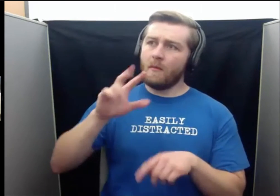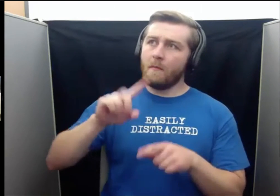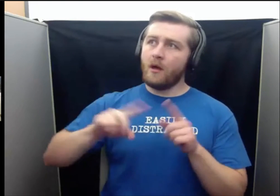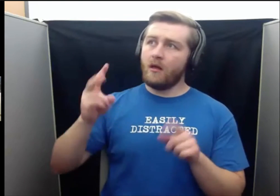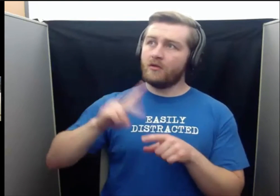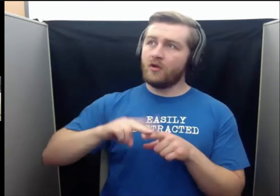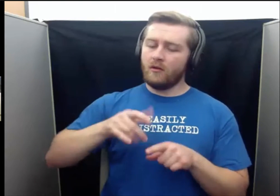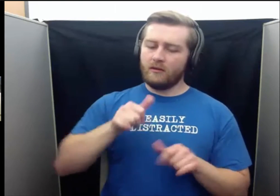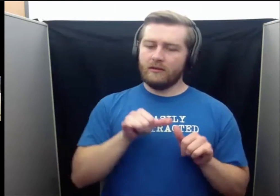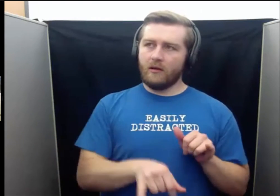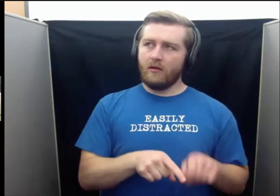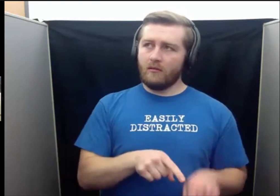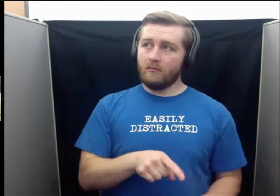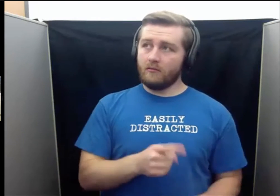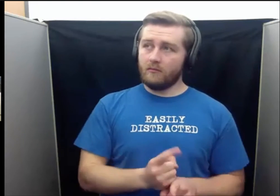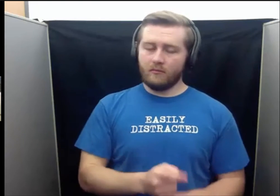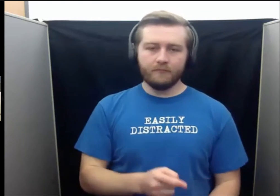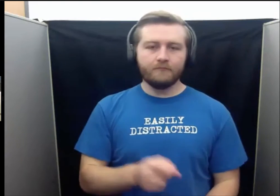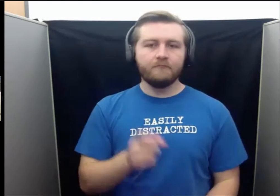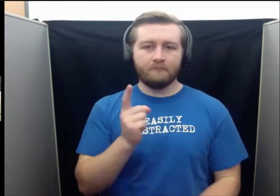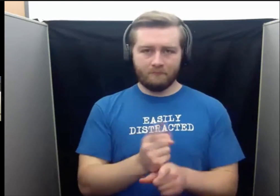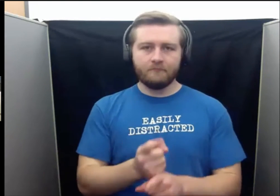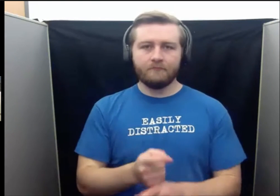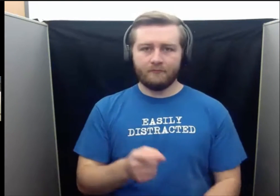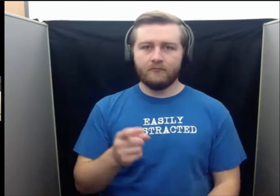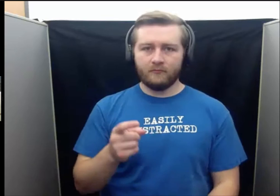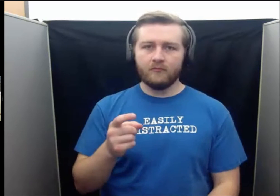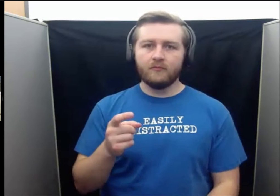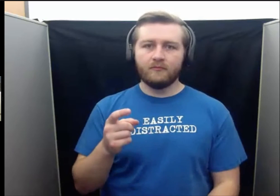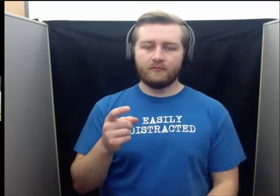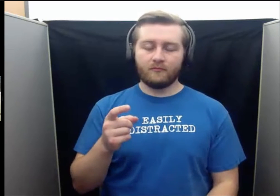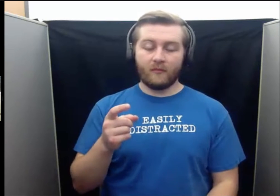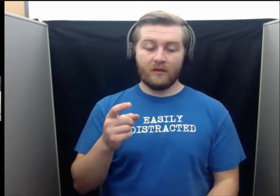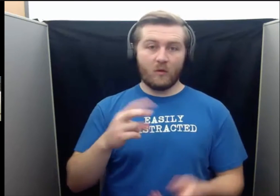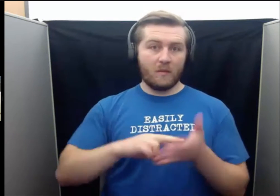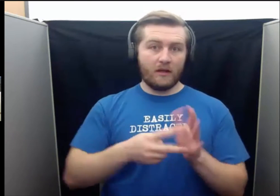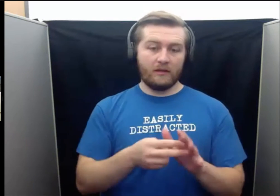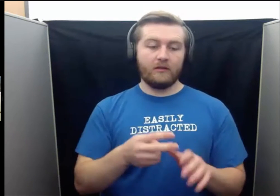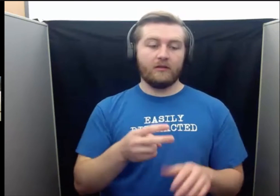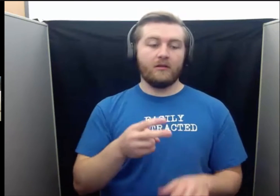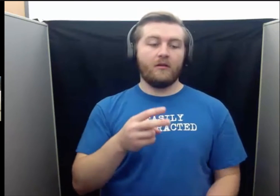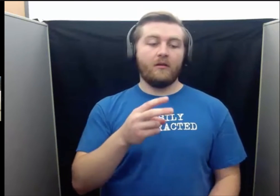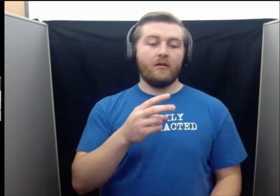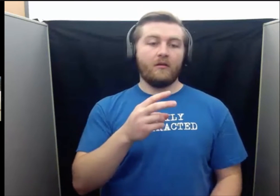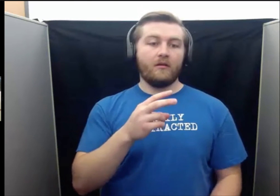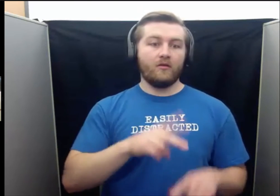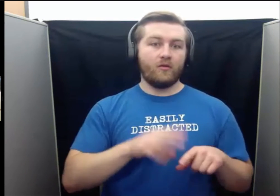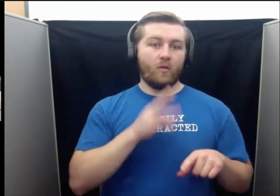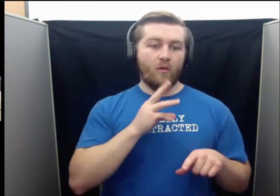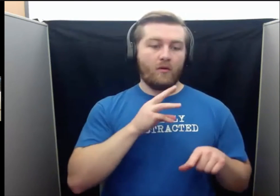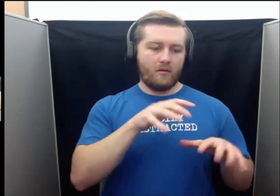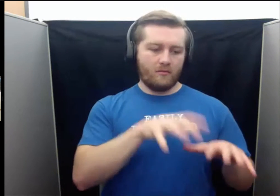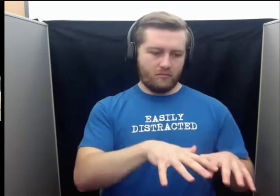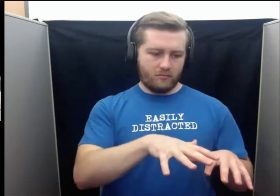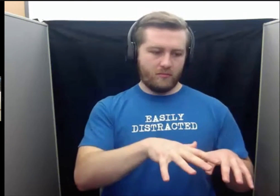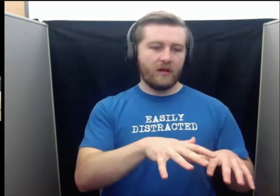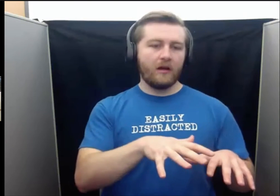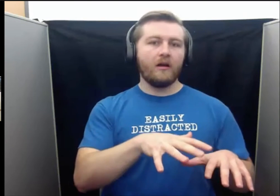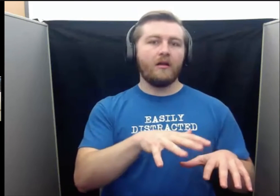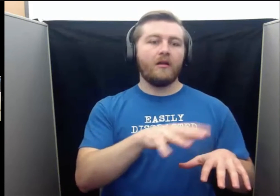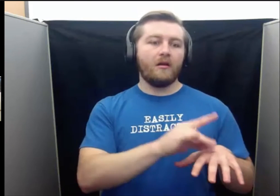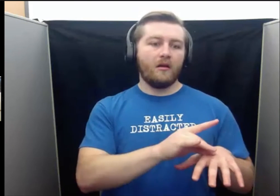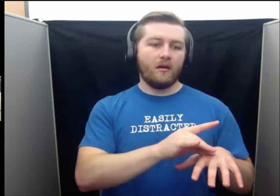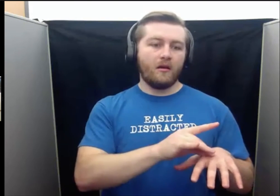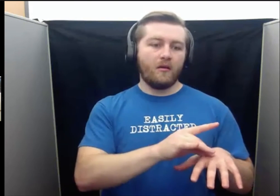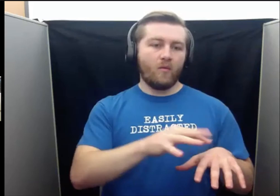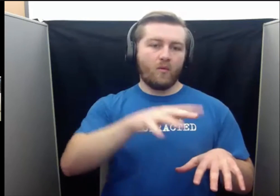Okay. Salt stays, the evaporation, the water rises to the top, runs down the side. You can collect that fresh water. Now, evaporation, this is